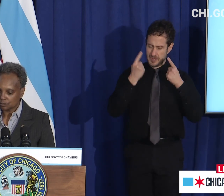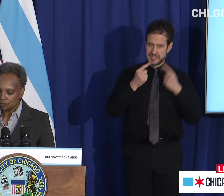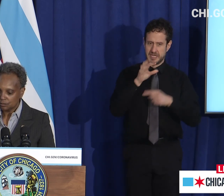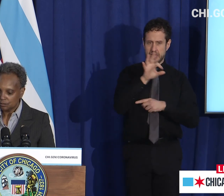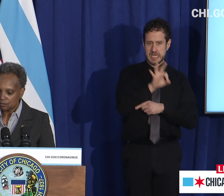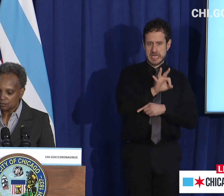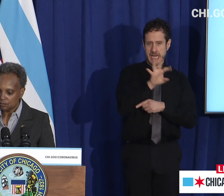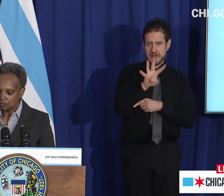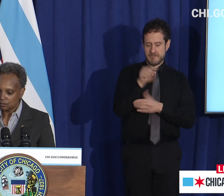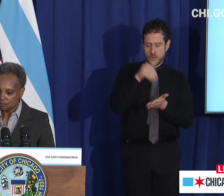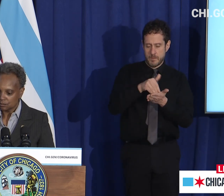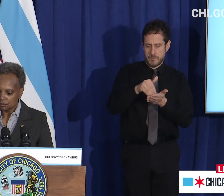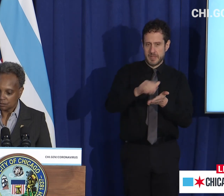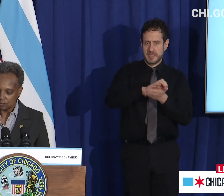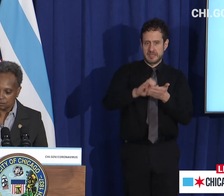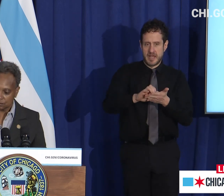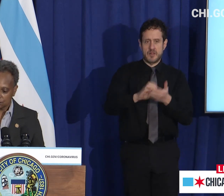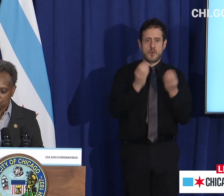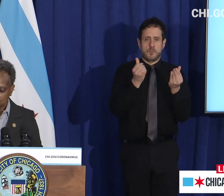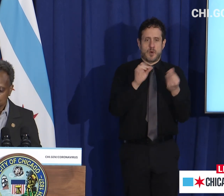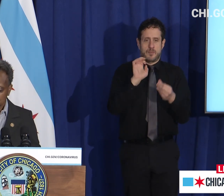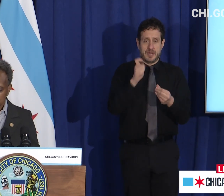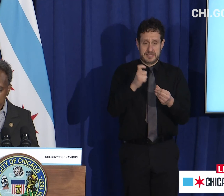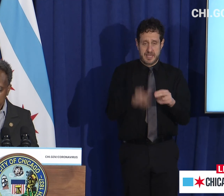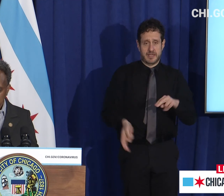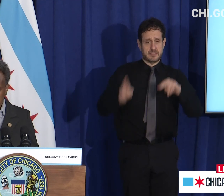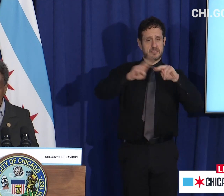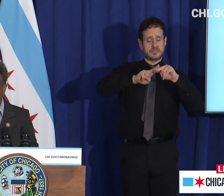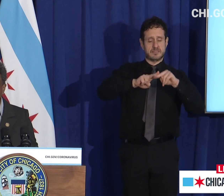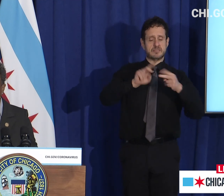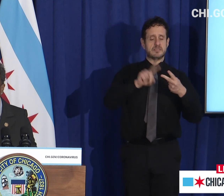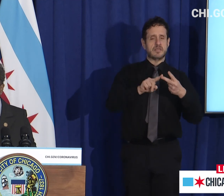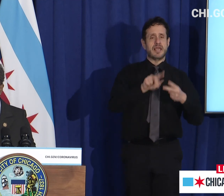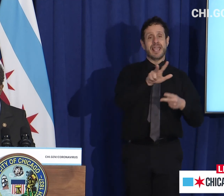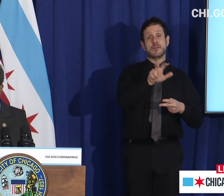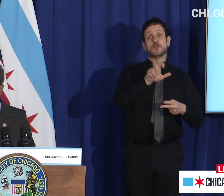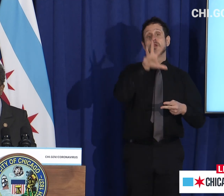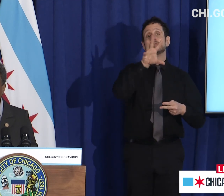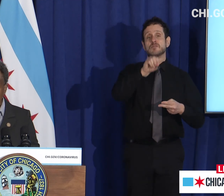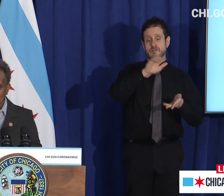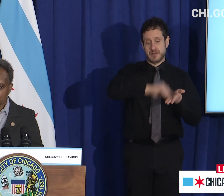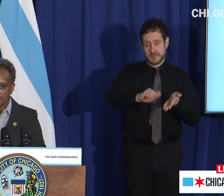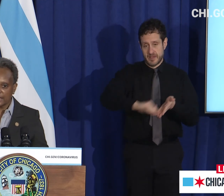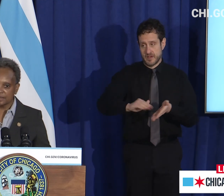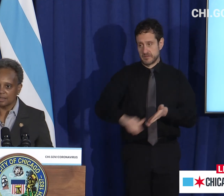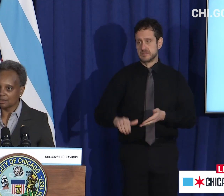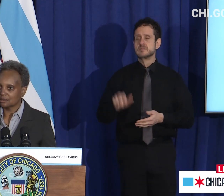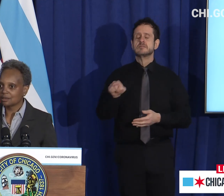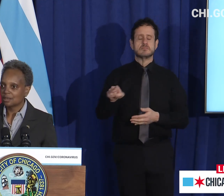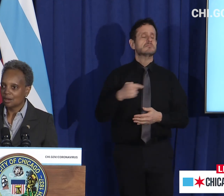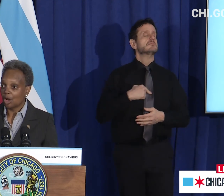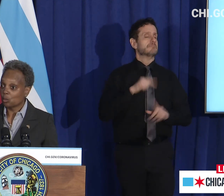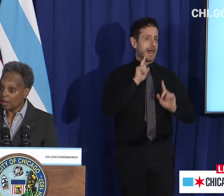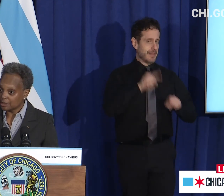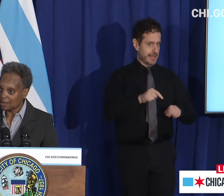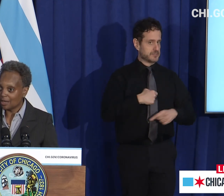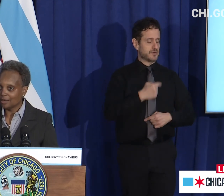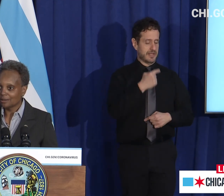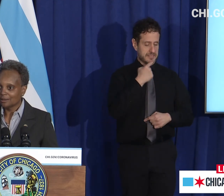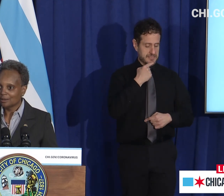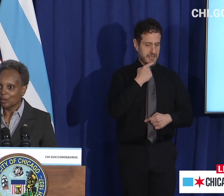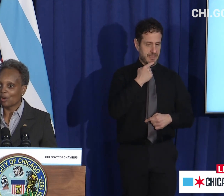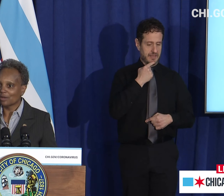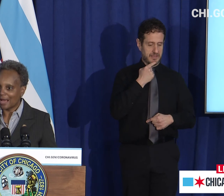$94 million property tax hike and 350 layoffs? What I will say is this. On